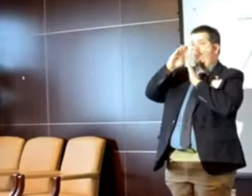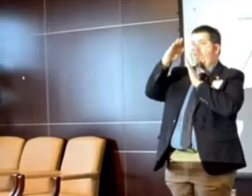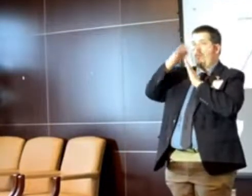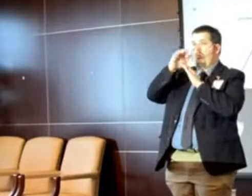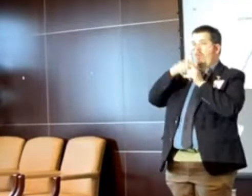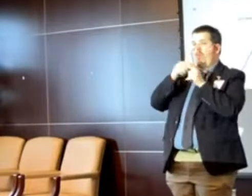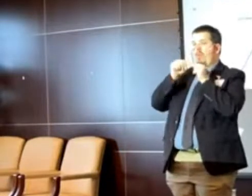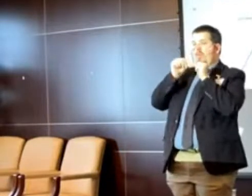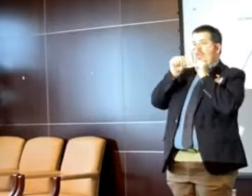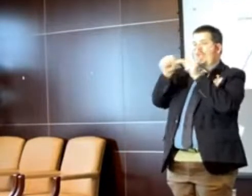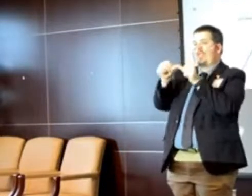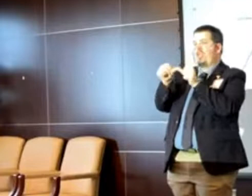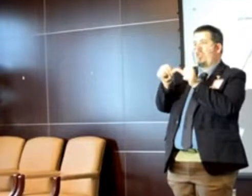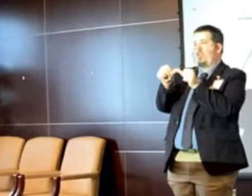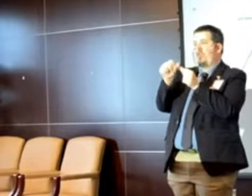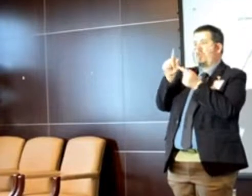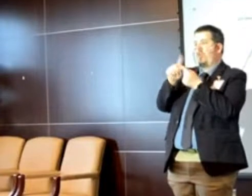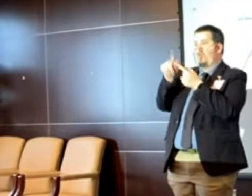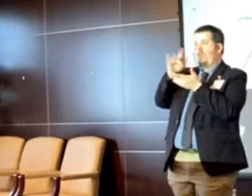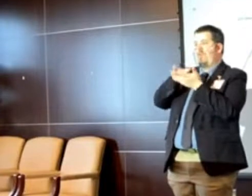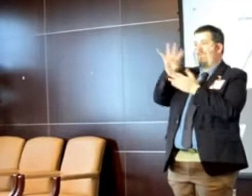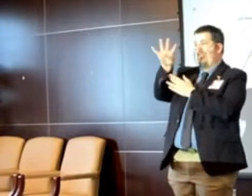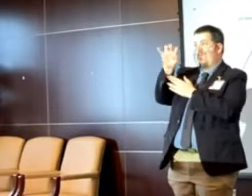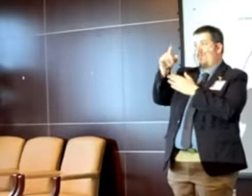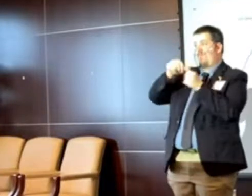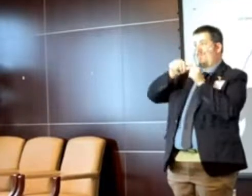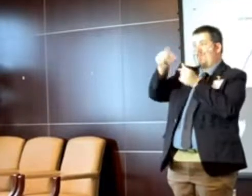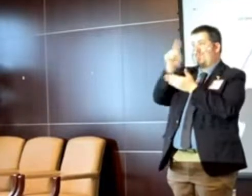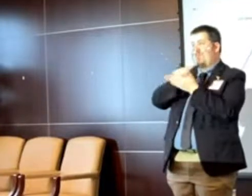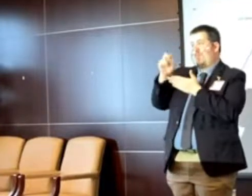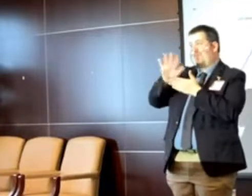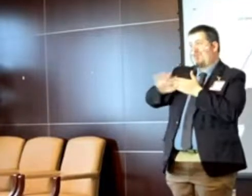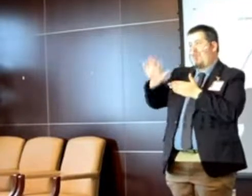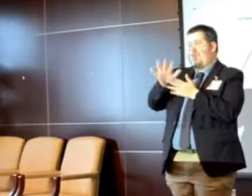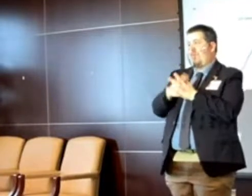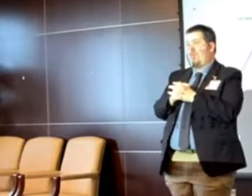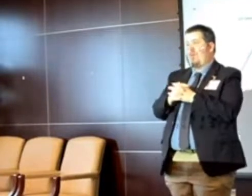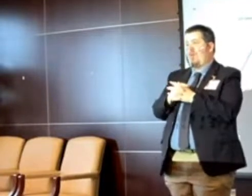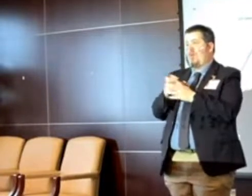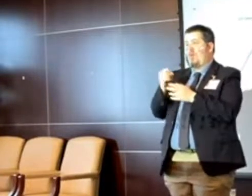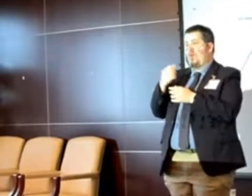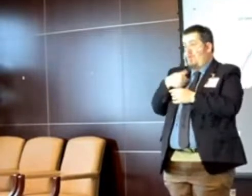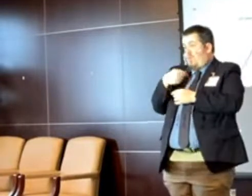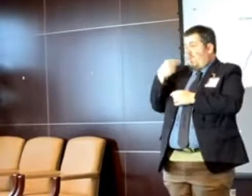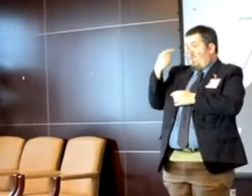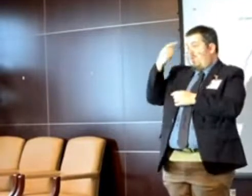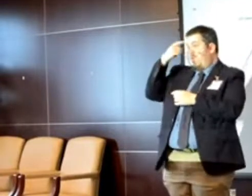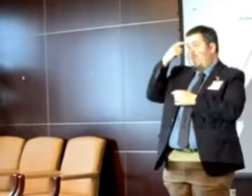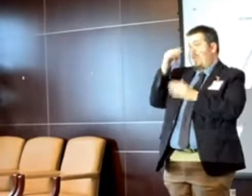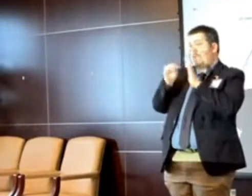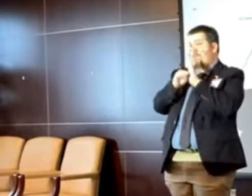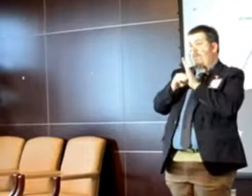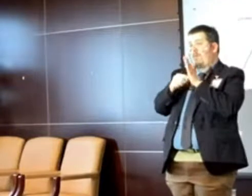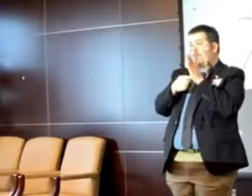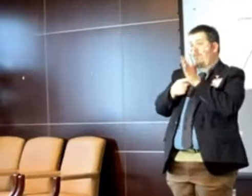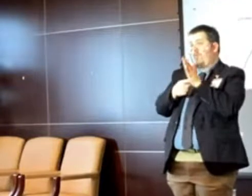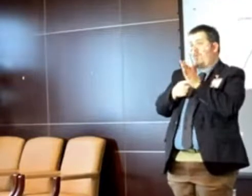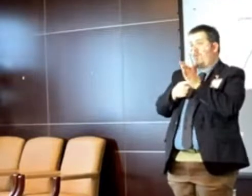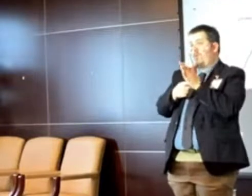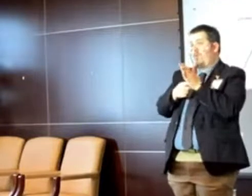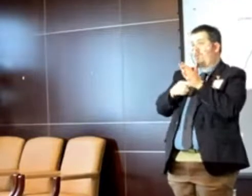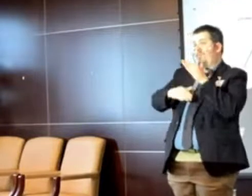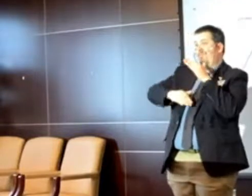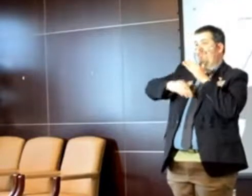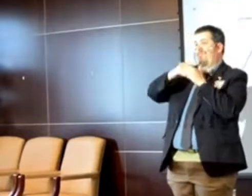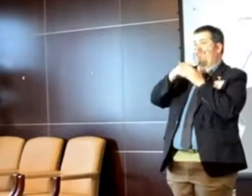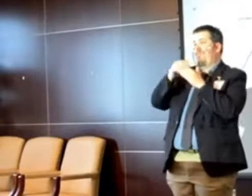We think it could continue into the mid 400s for another week or so. We do think that our modeling has always shown that our peak is